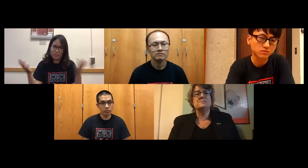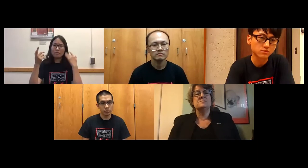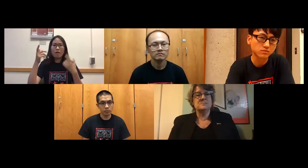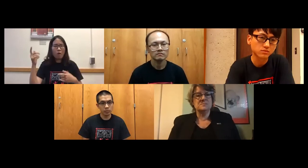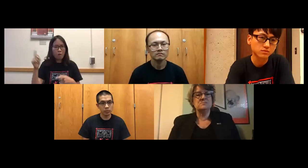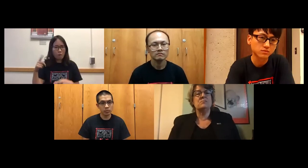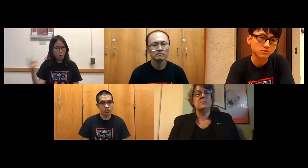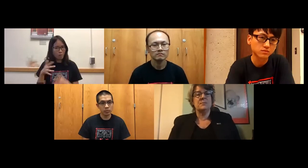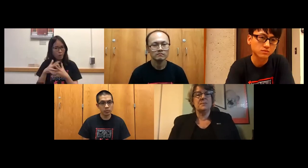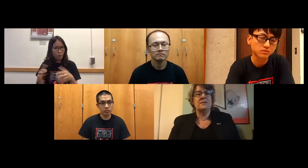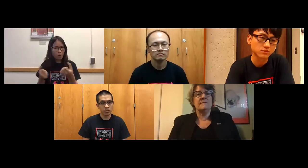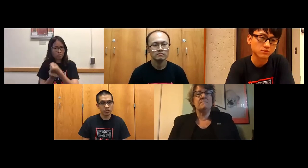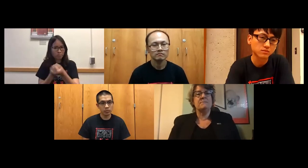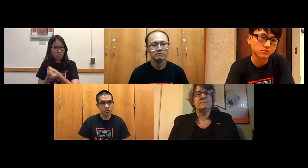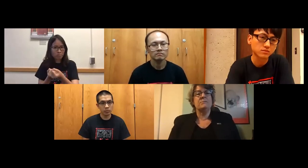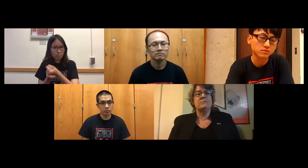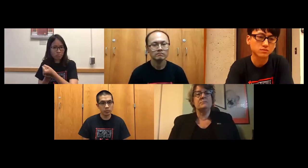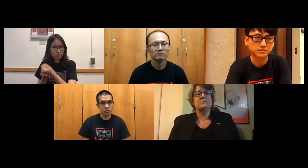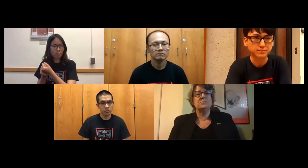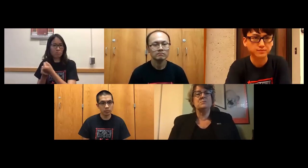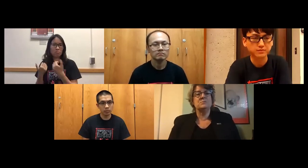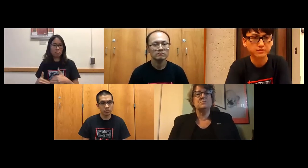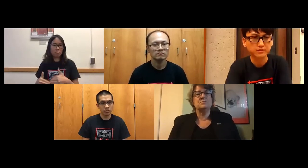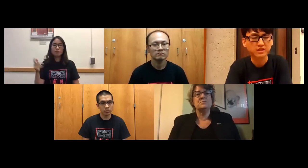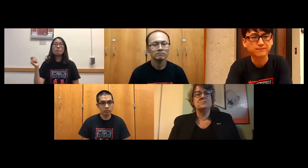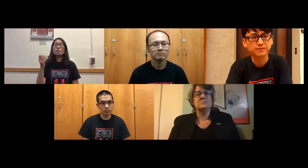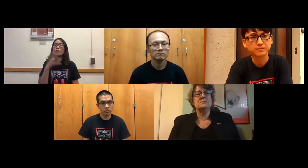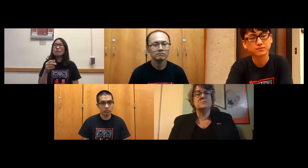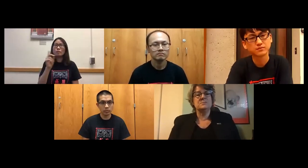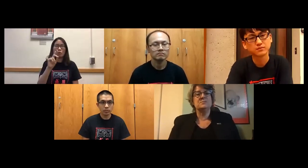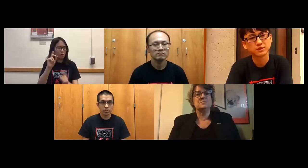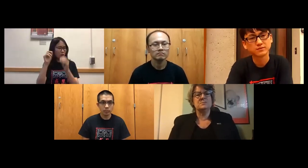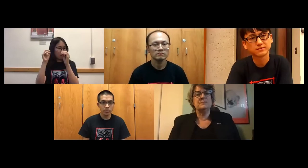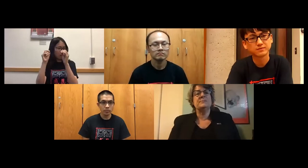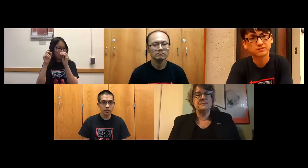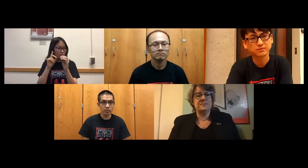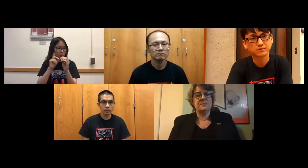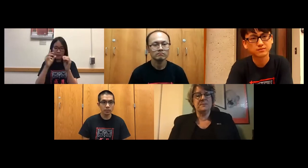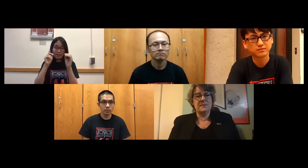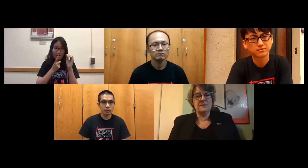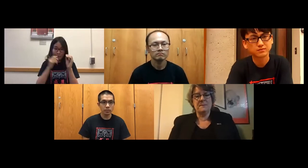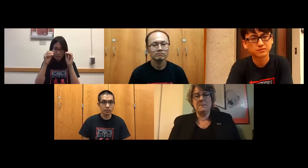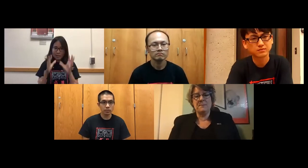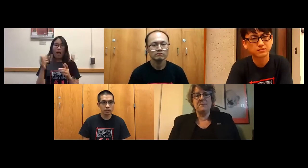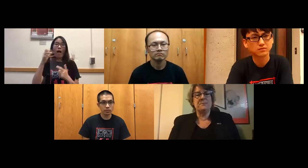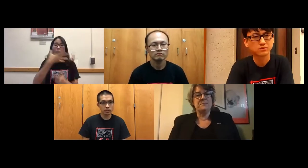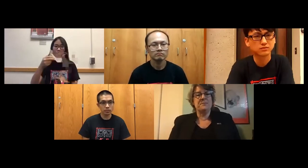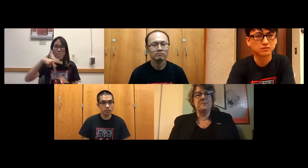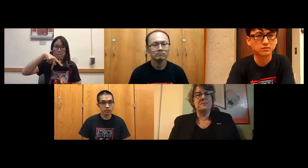and you know, missing a limb, whatever the case may be. There was a lot of support there, and